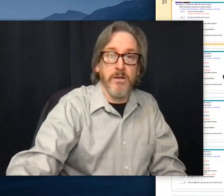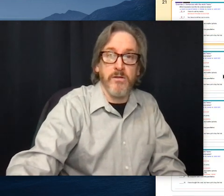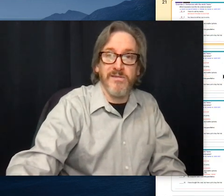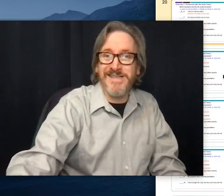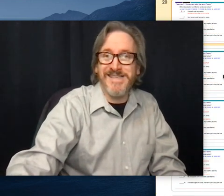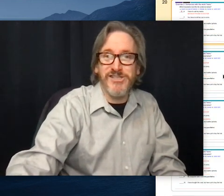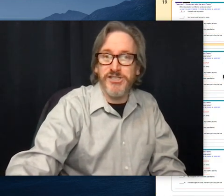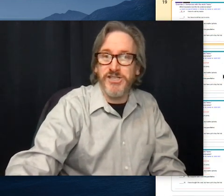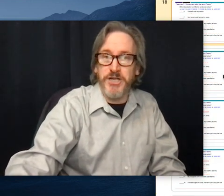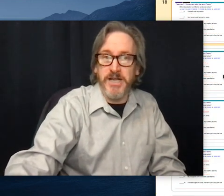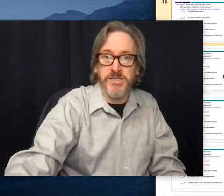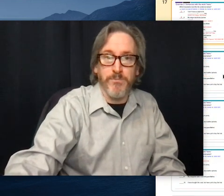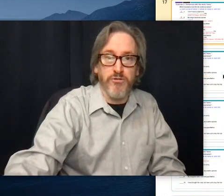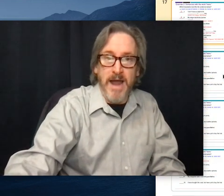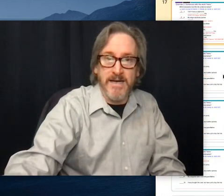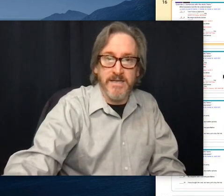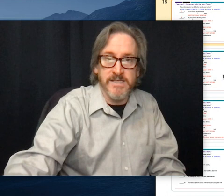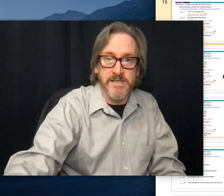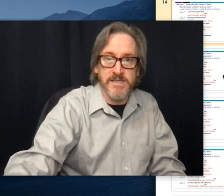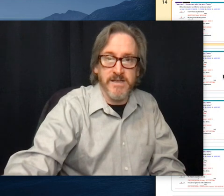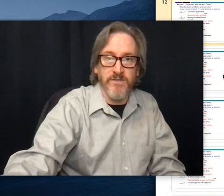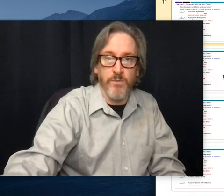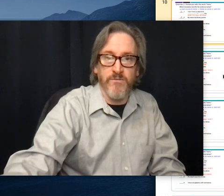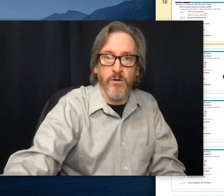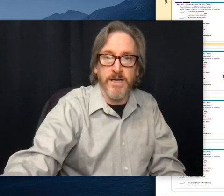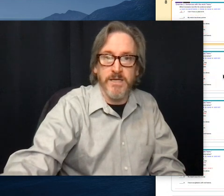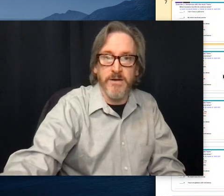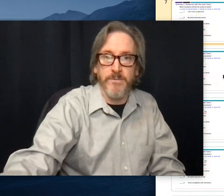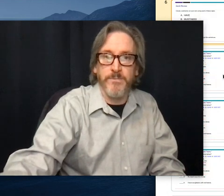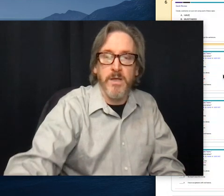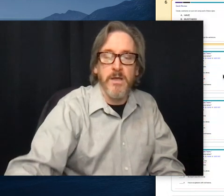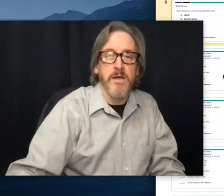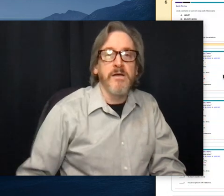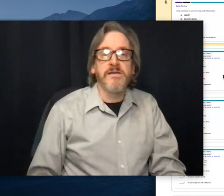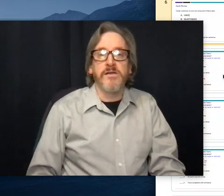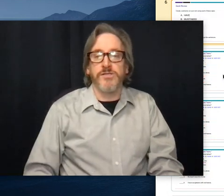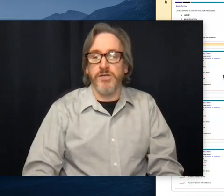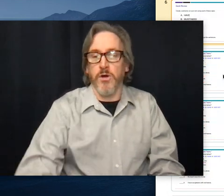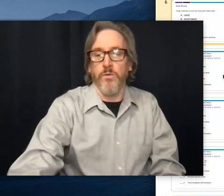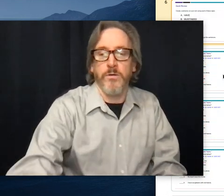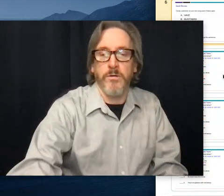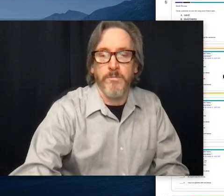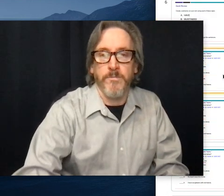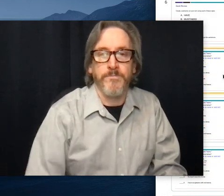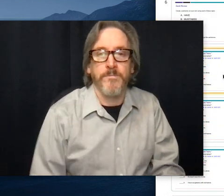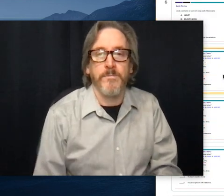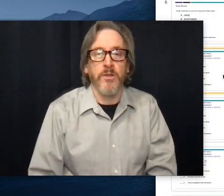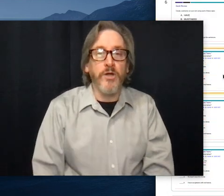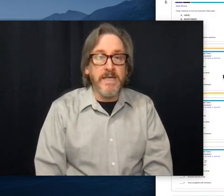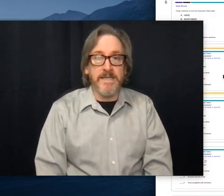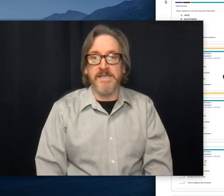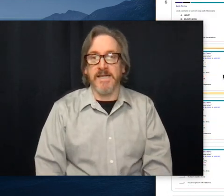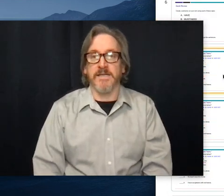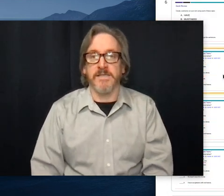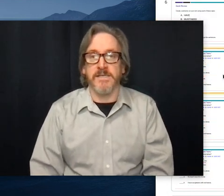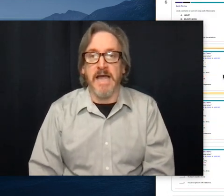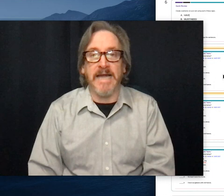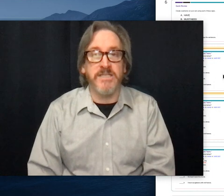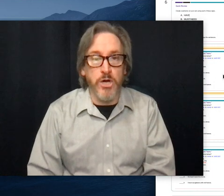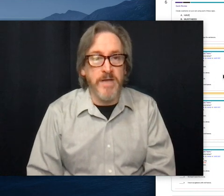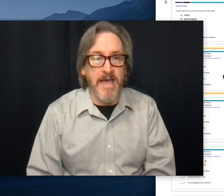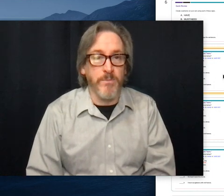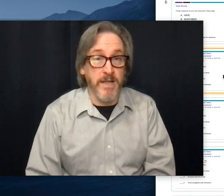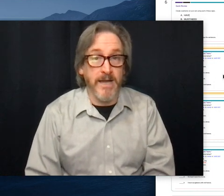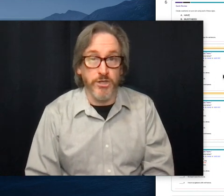Again, this is just a chance to practice the stuff that we've already done. So, looking at these sentences,